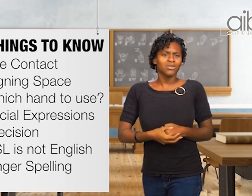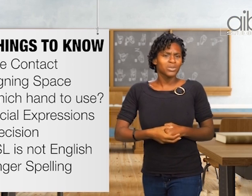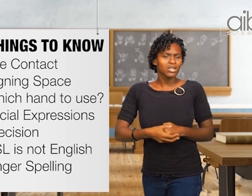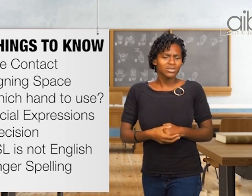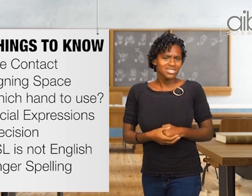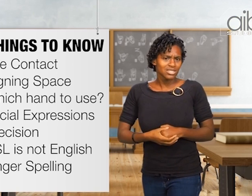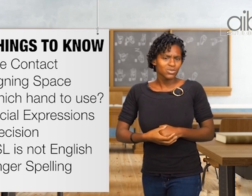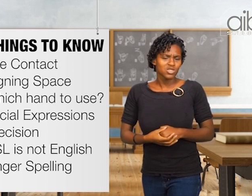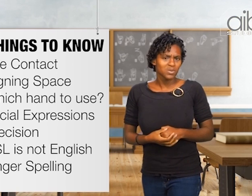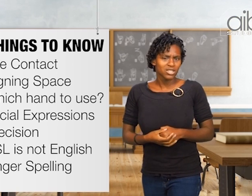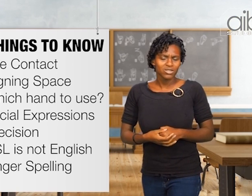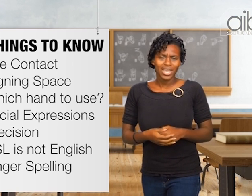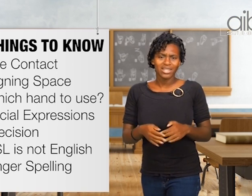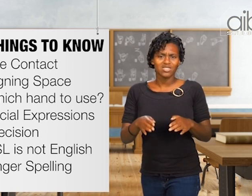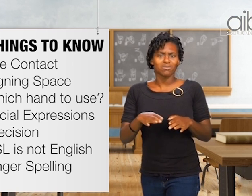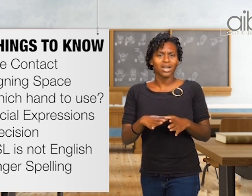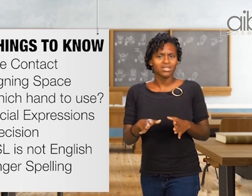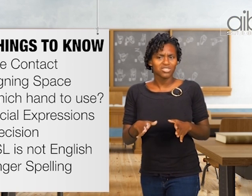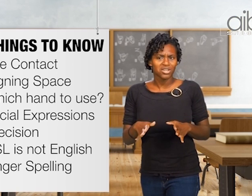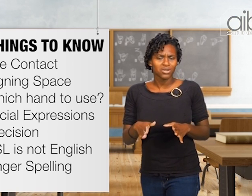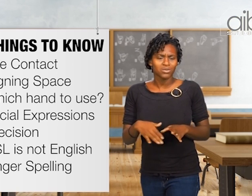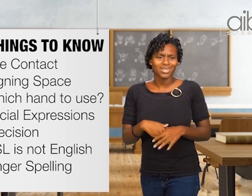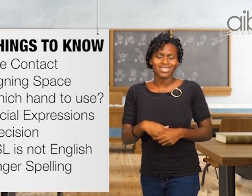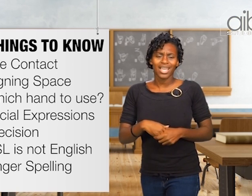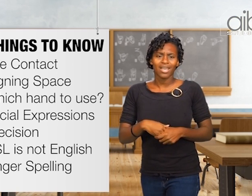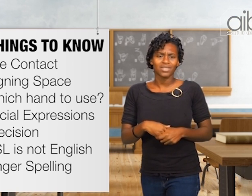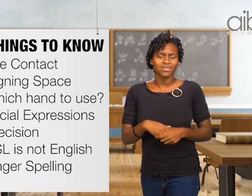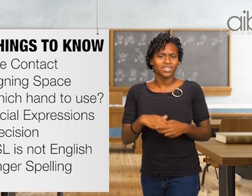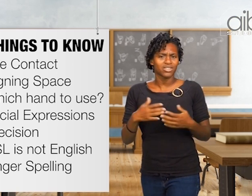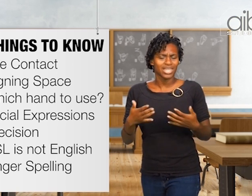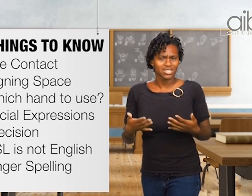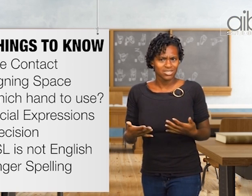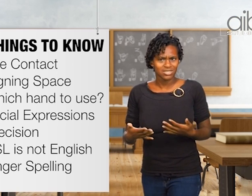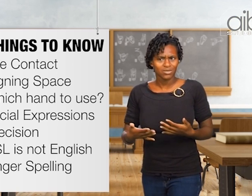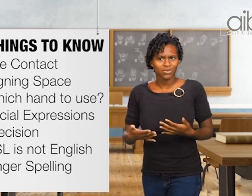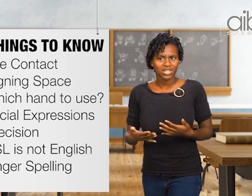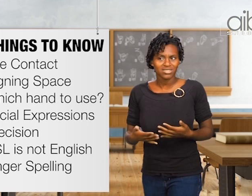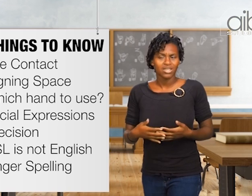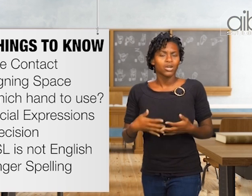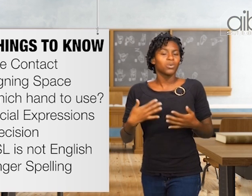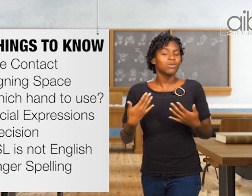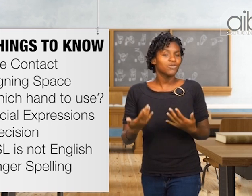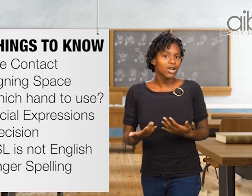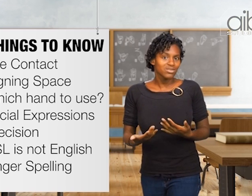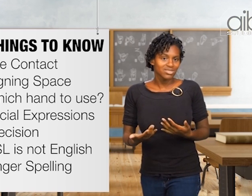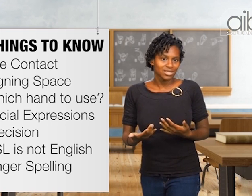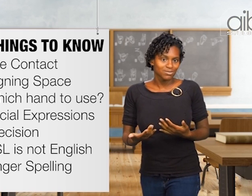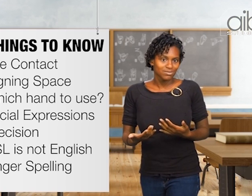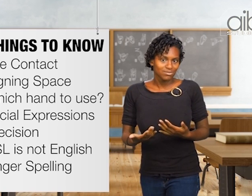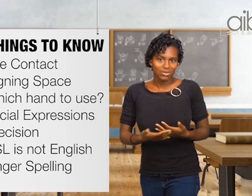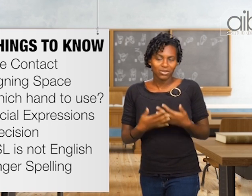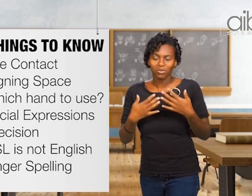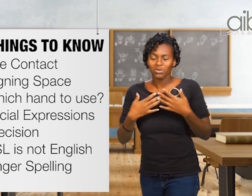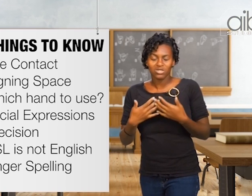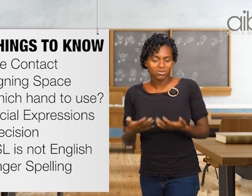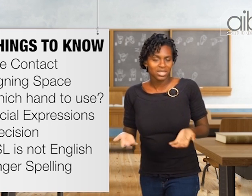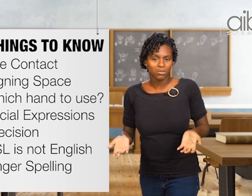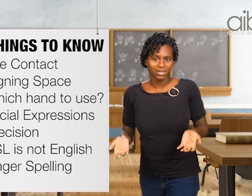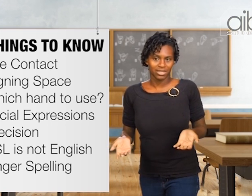we are listening to a speaker that is monotone, doesn't have any variations in the voice, we will fall asleep, or we would just be completely